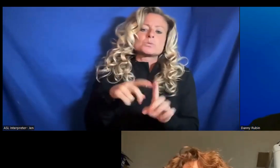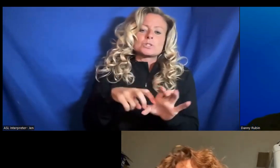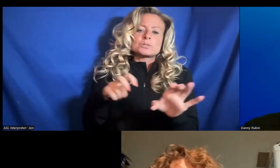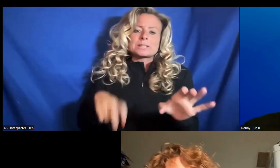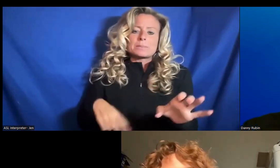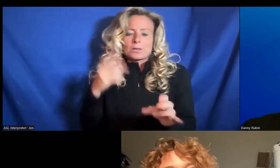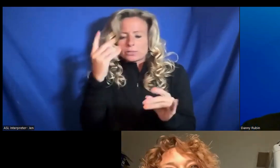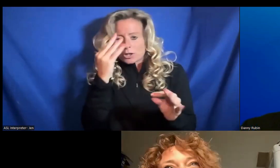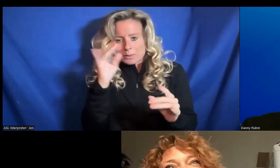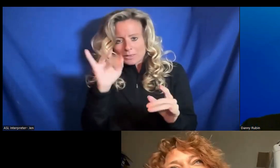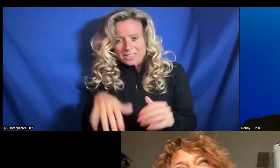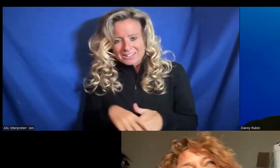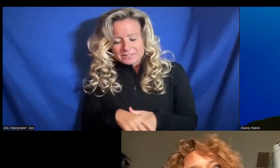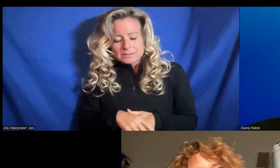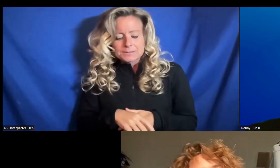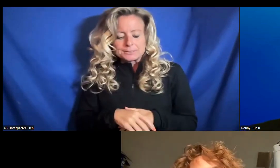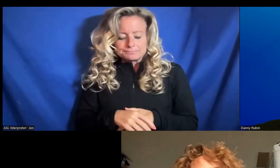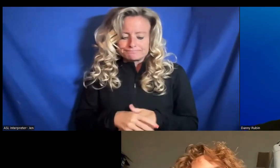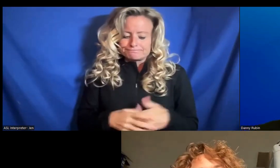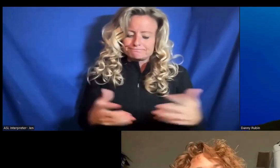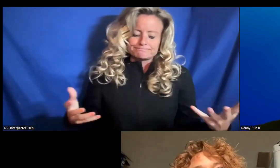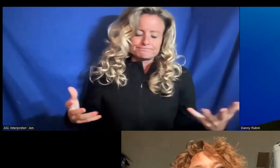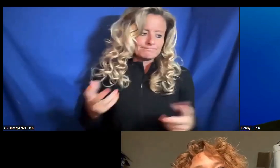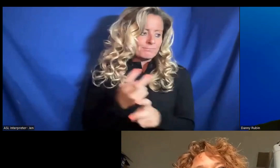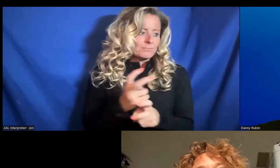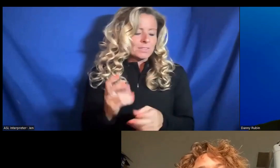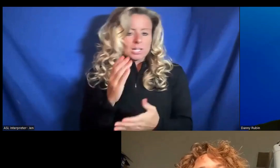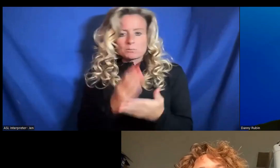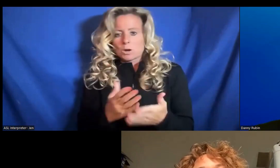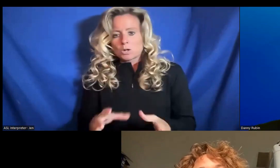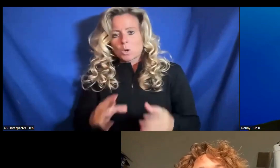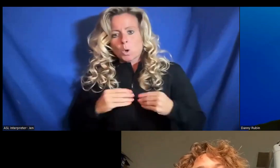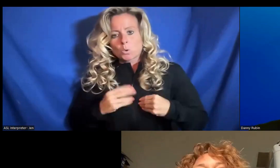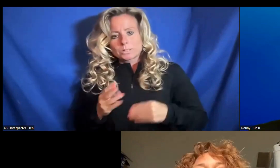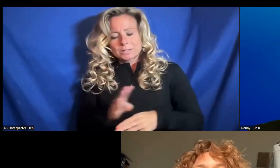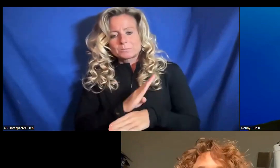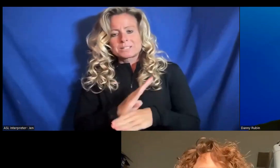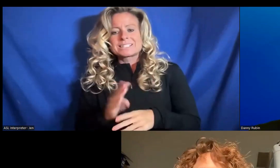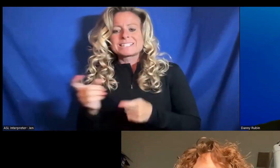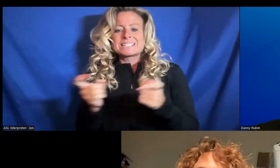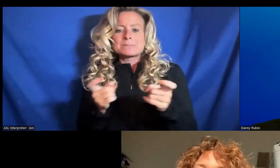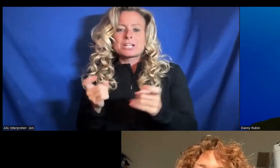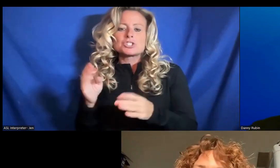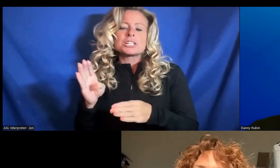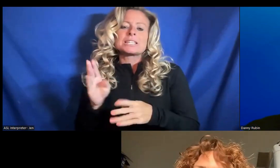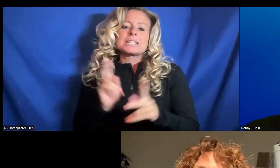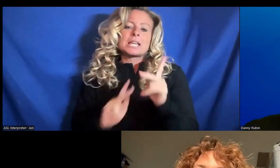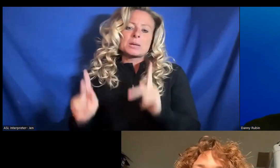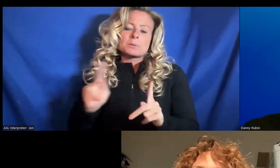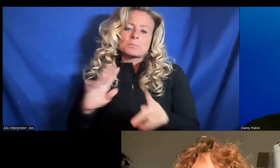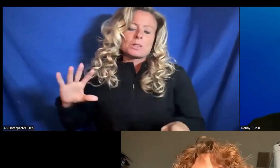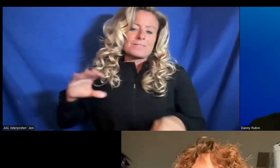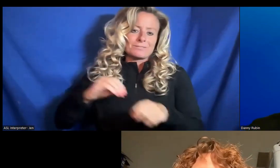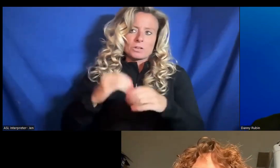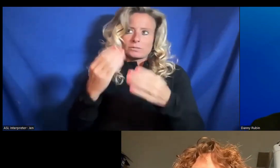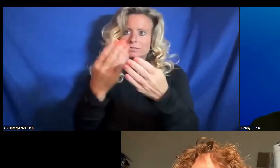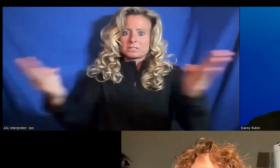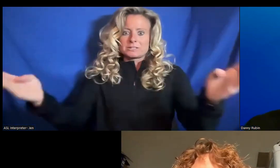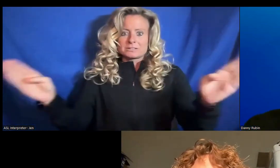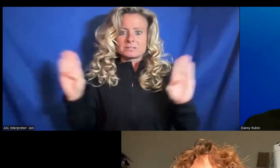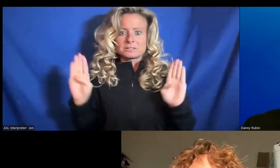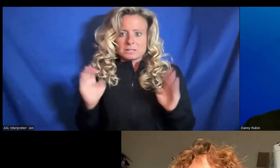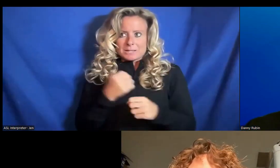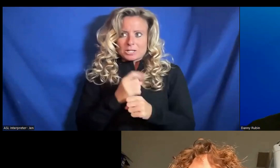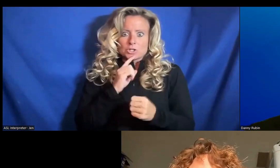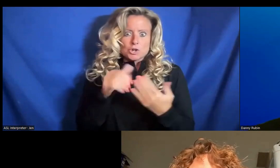about it? The toughest part of owning your own business is managing the people and the walls, all of your employees, making